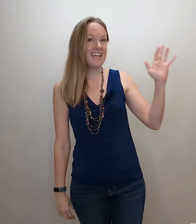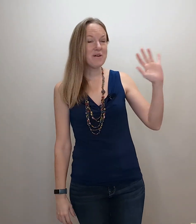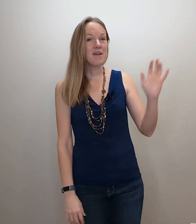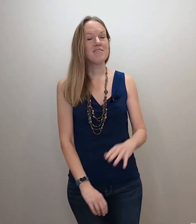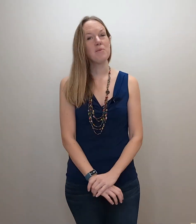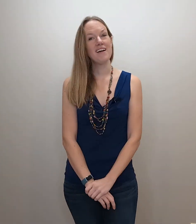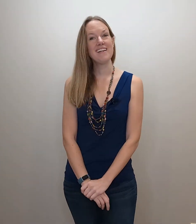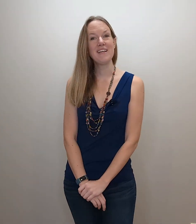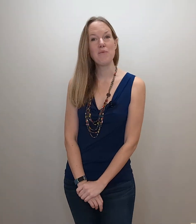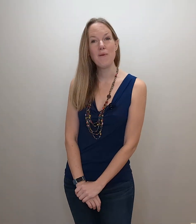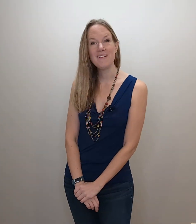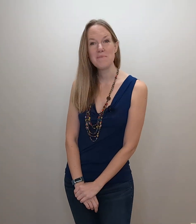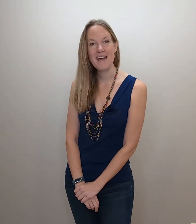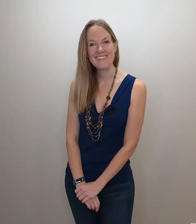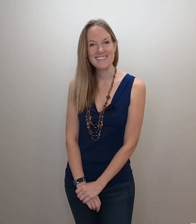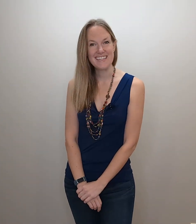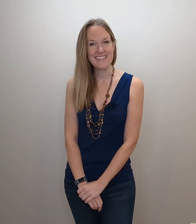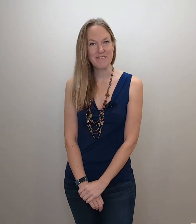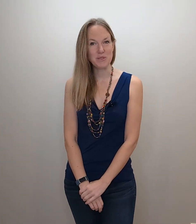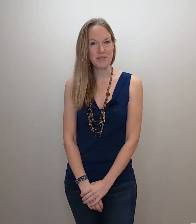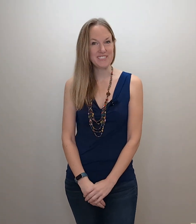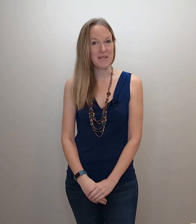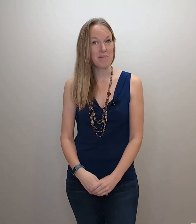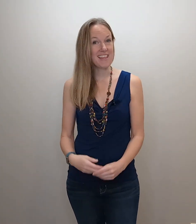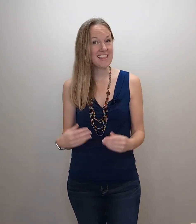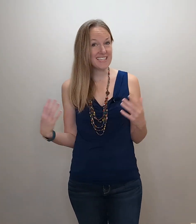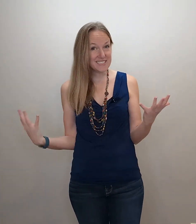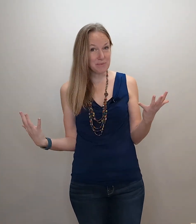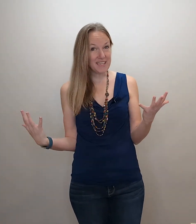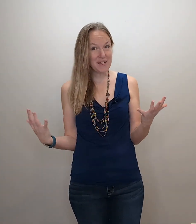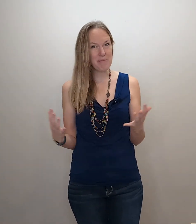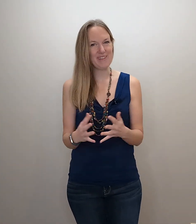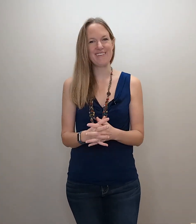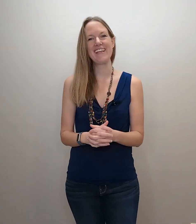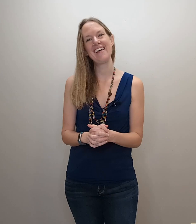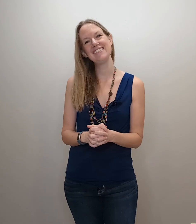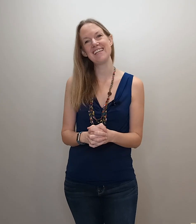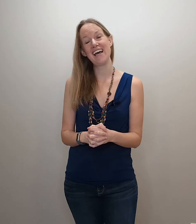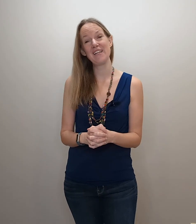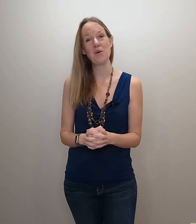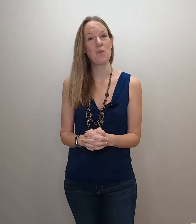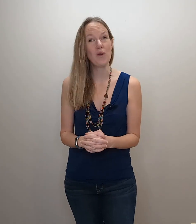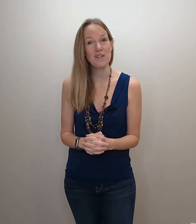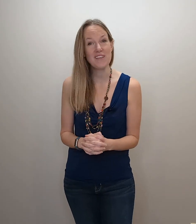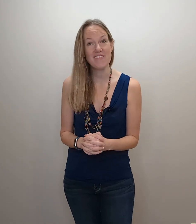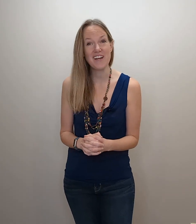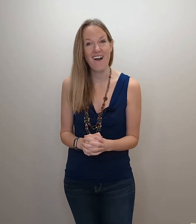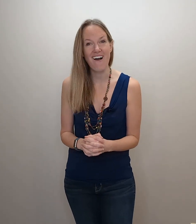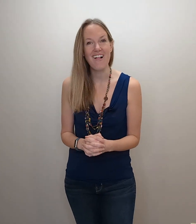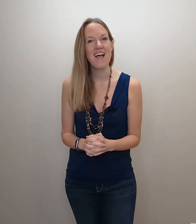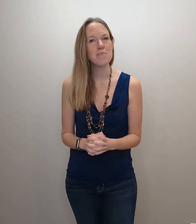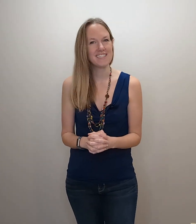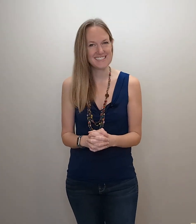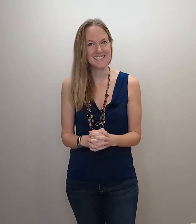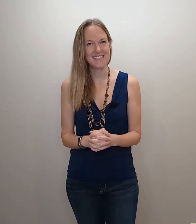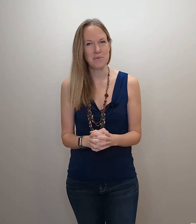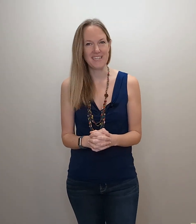Hello everyone and welcome back to Sign Language Worship. This week we're learning how to sign Worthy of It All by Cece